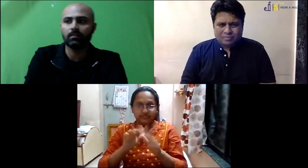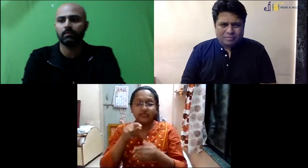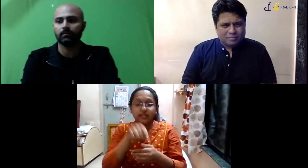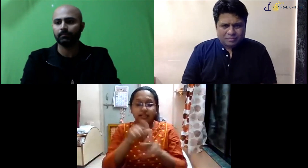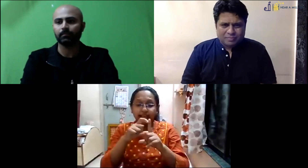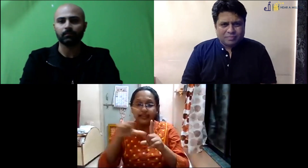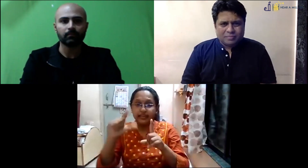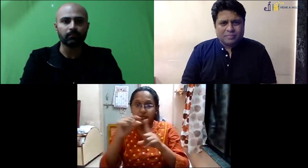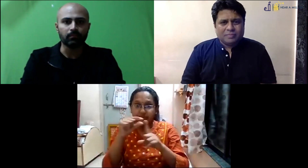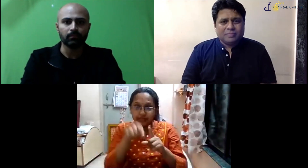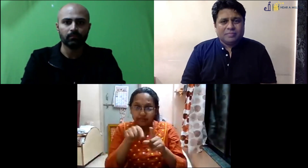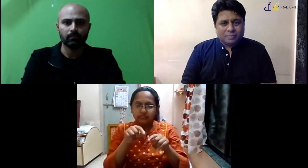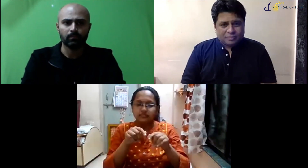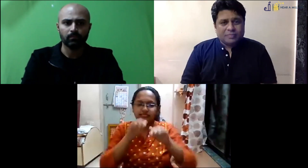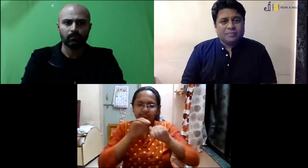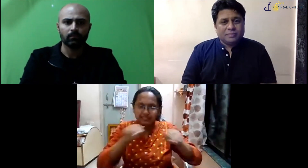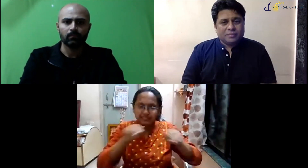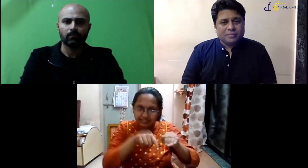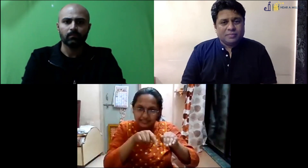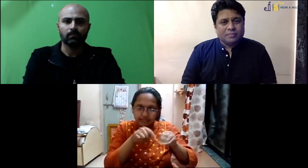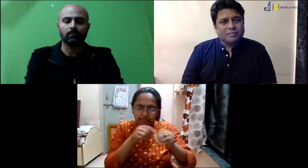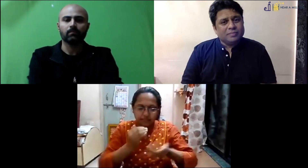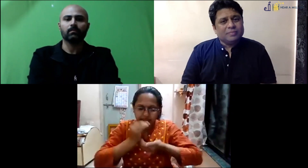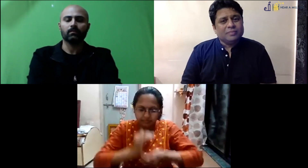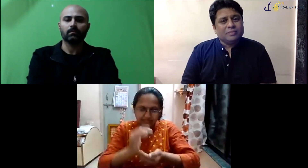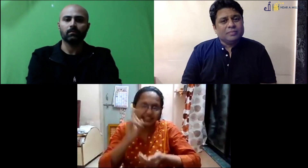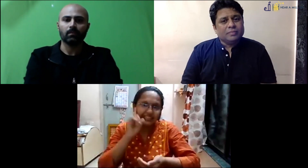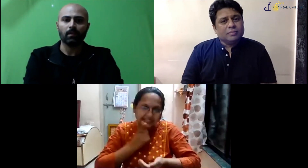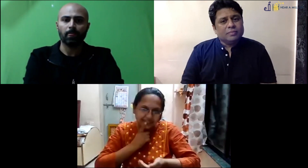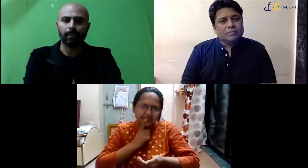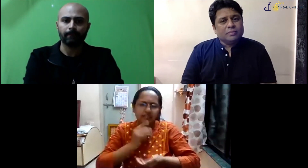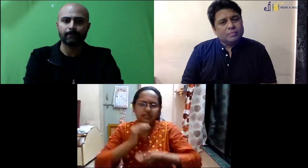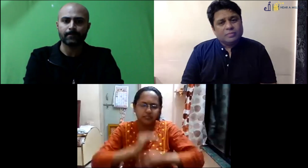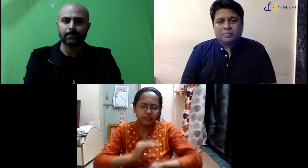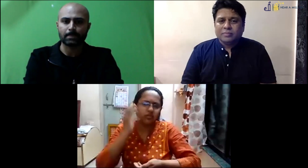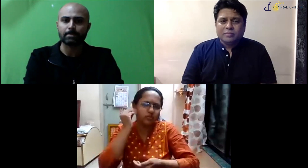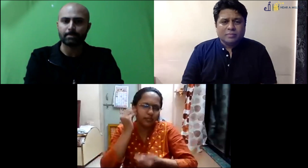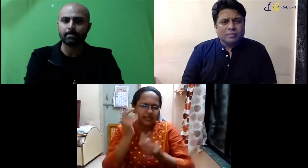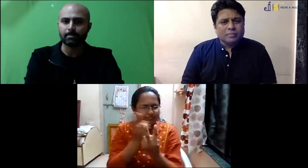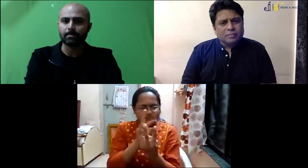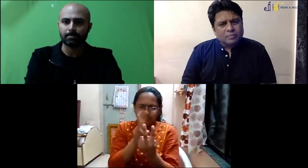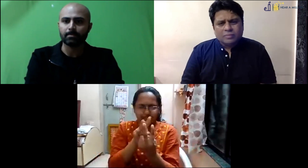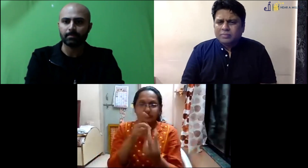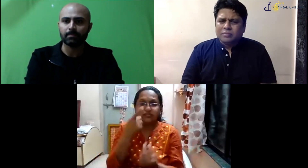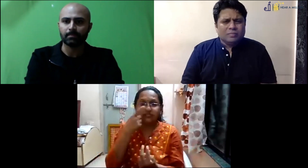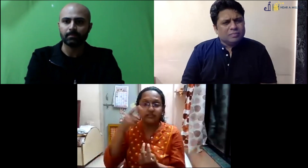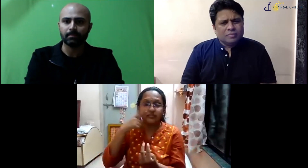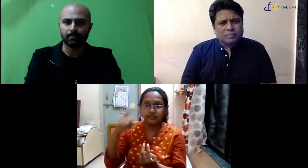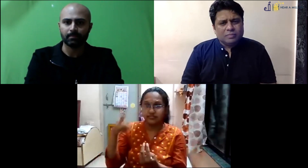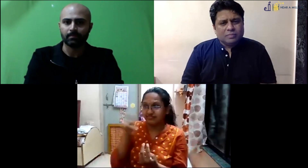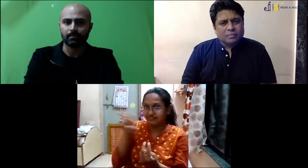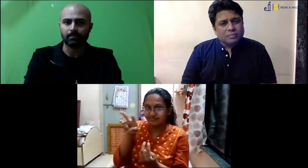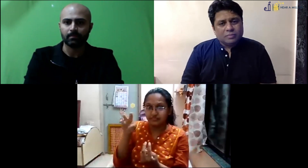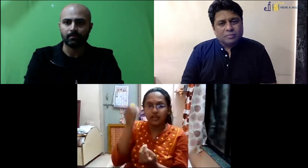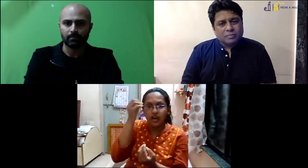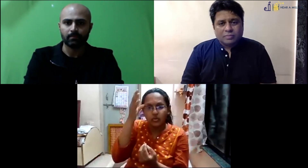like to see how the experience will go on with the DLP program. If we have a deaf child or a hearing